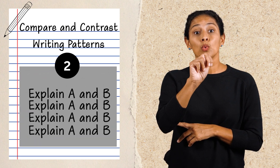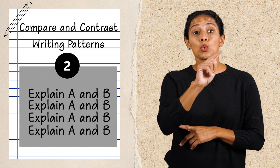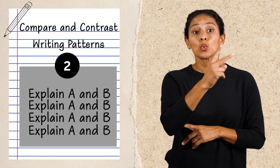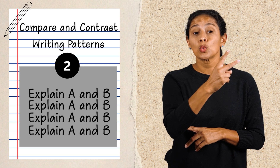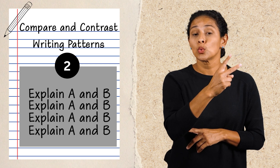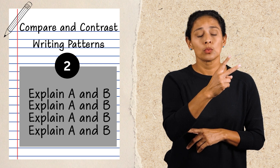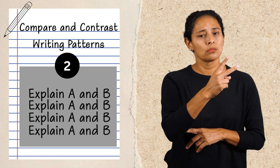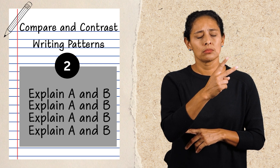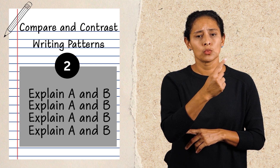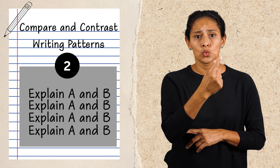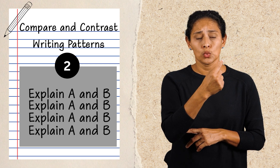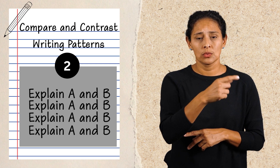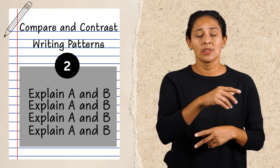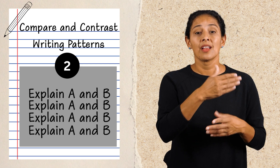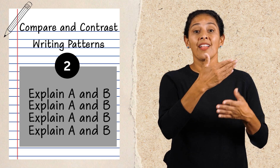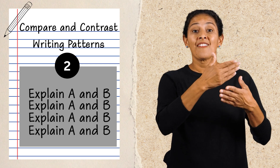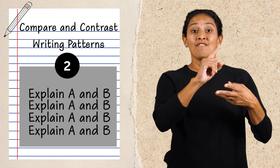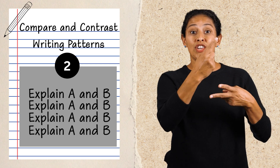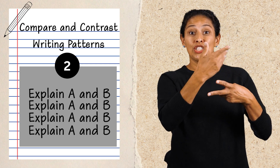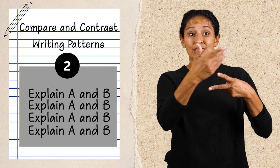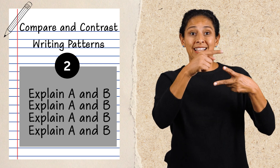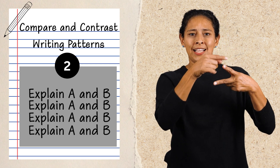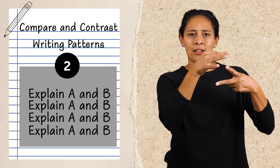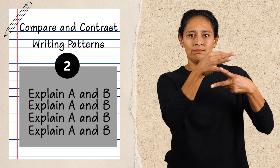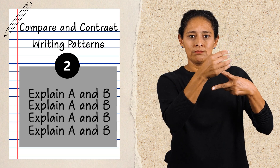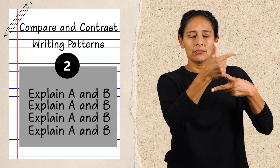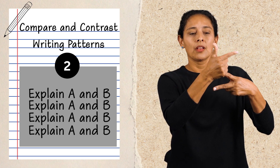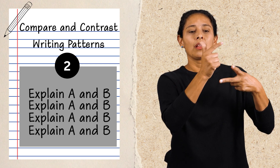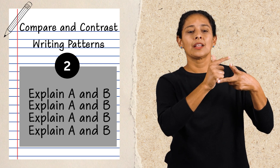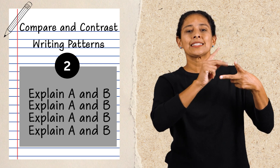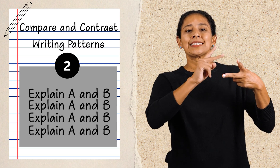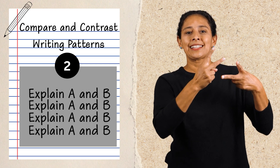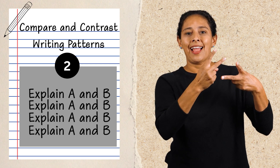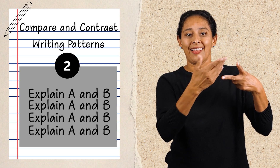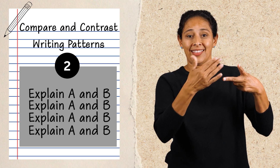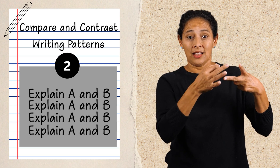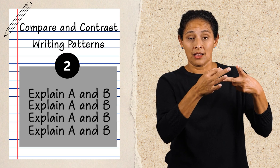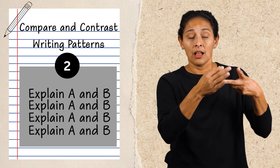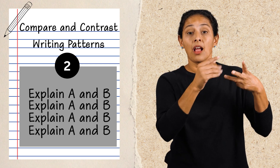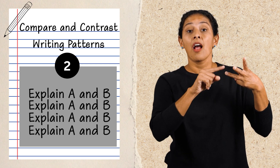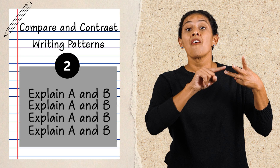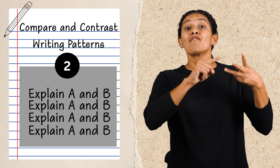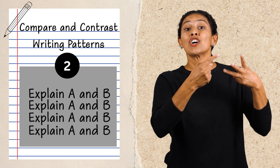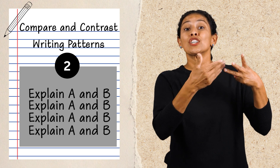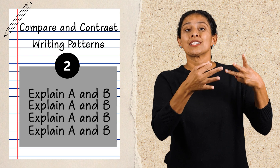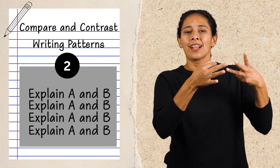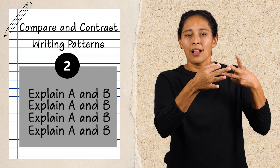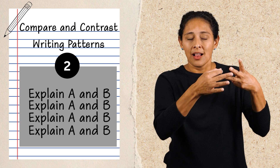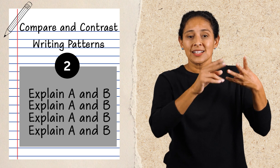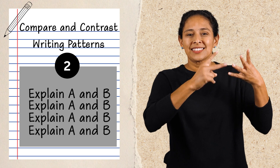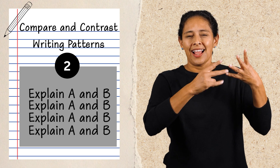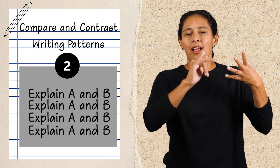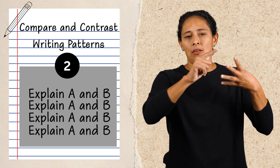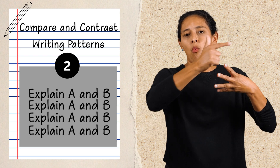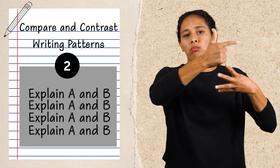For pattern 2, you will alternate between each item as you go.